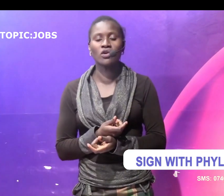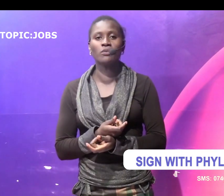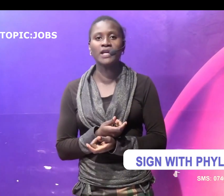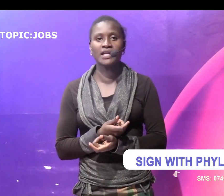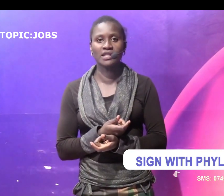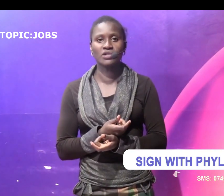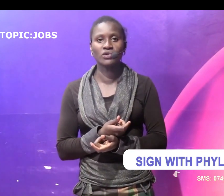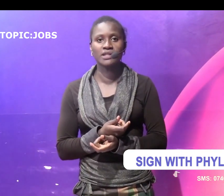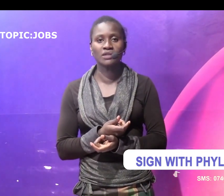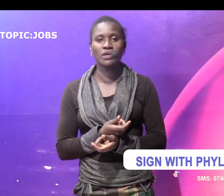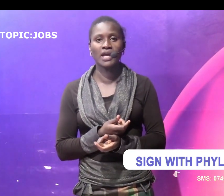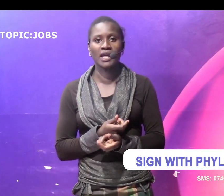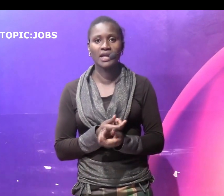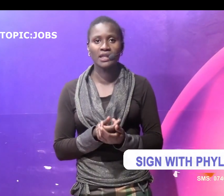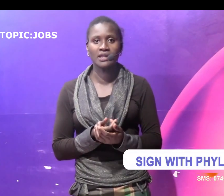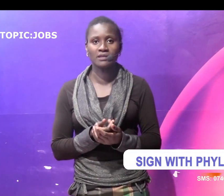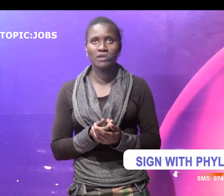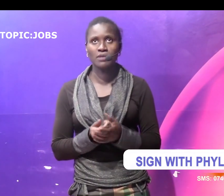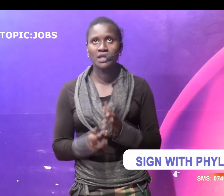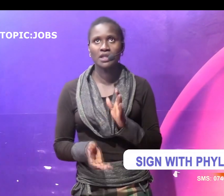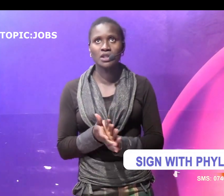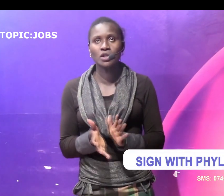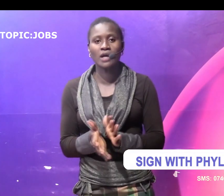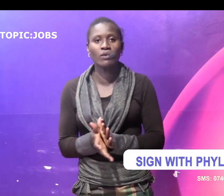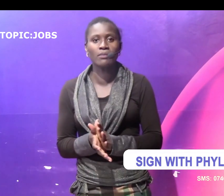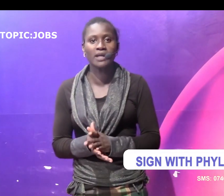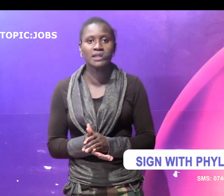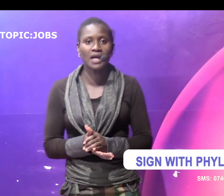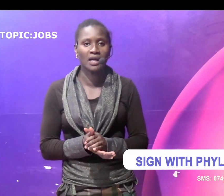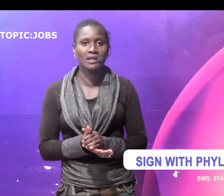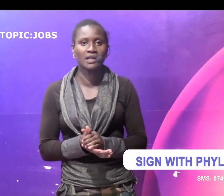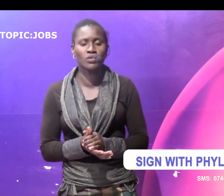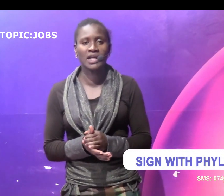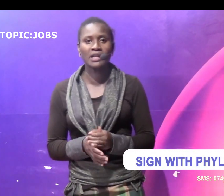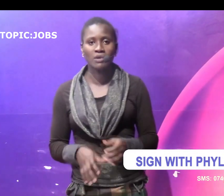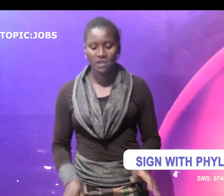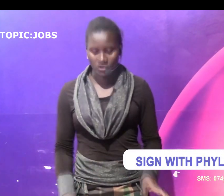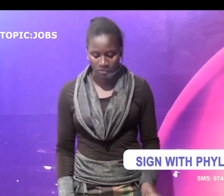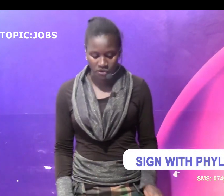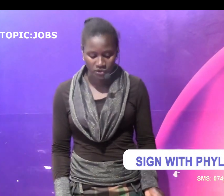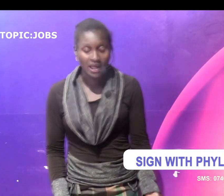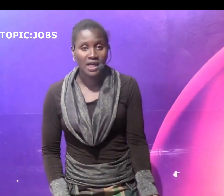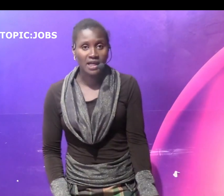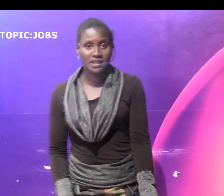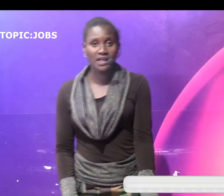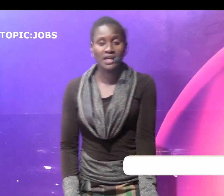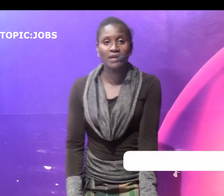last sessions that we had, that is maybe 1 month, that we learned about the occupation. And here again, I'm coming